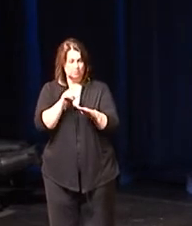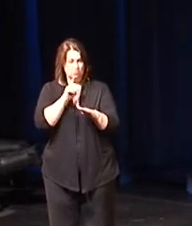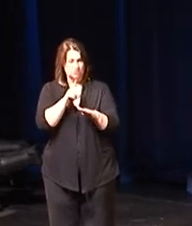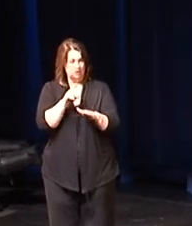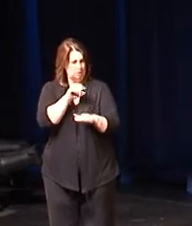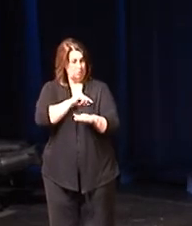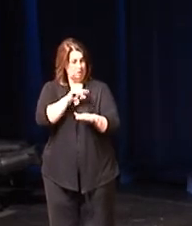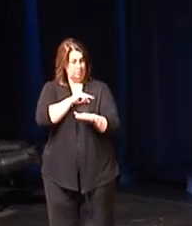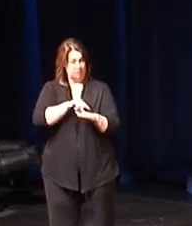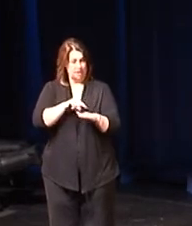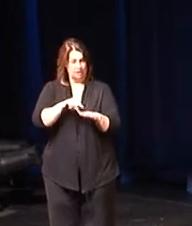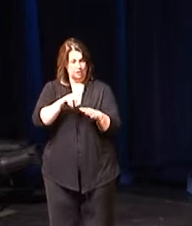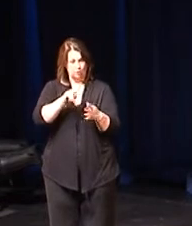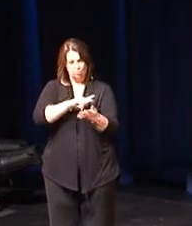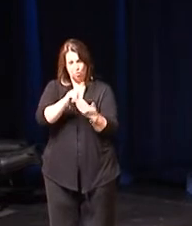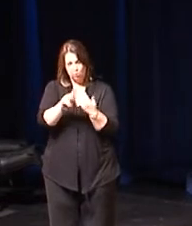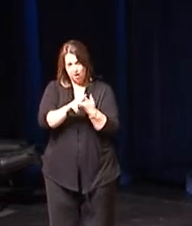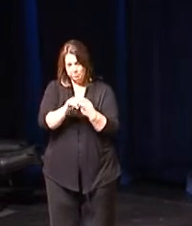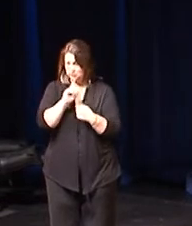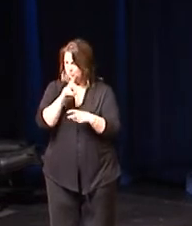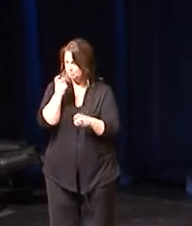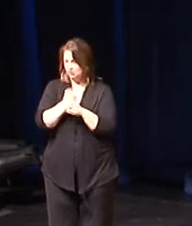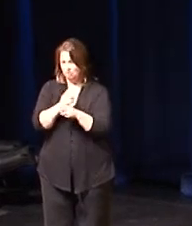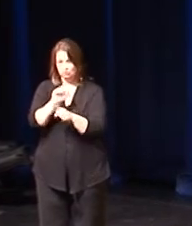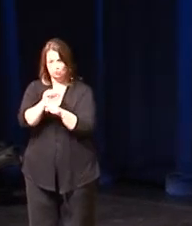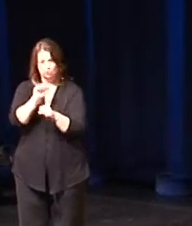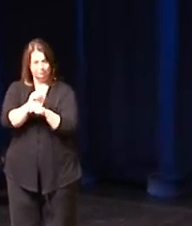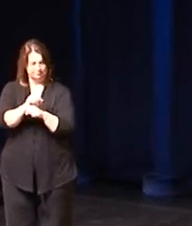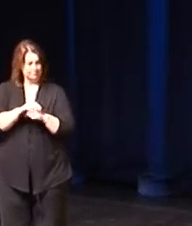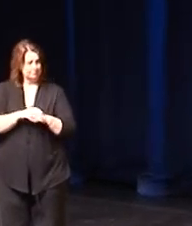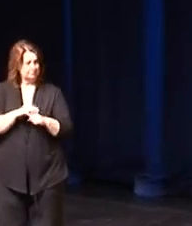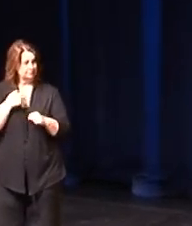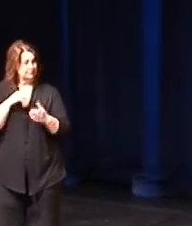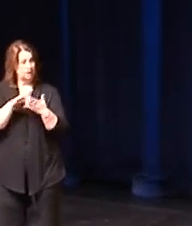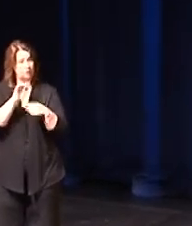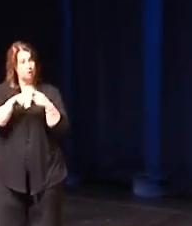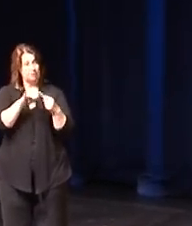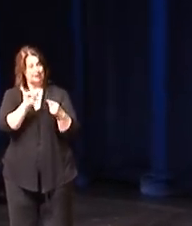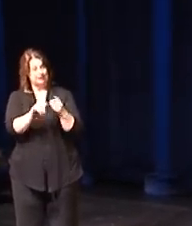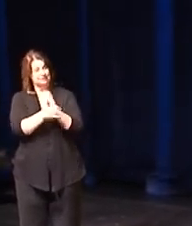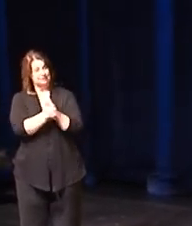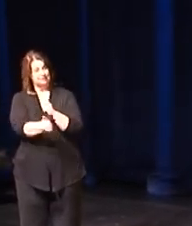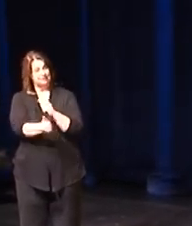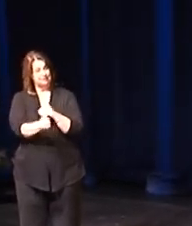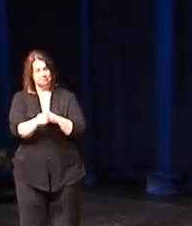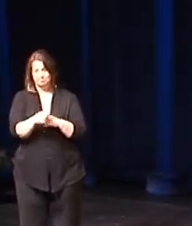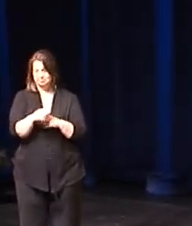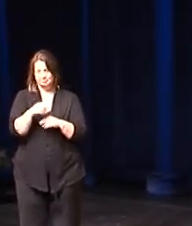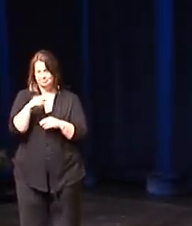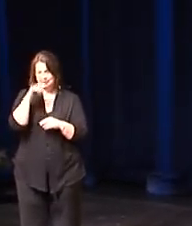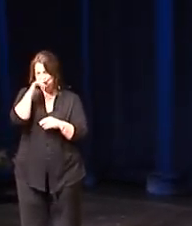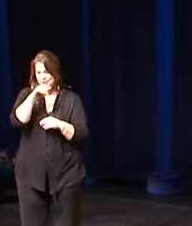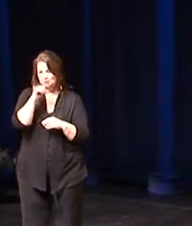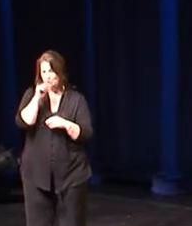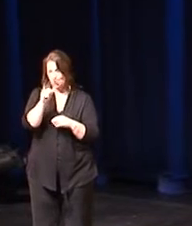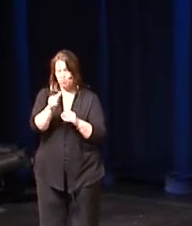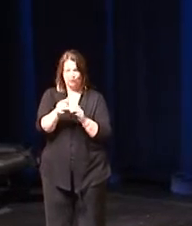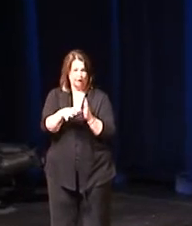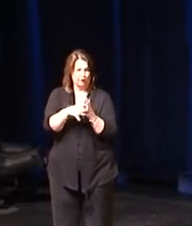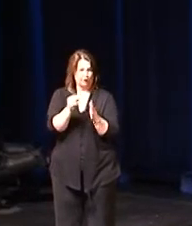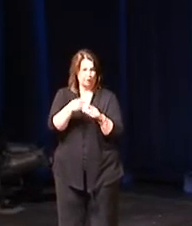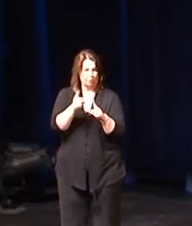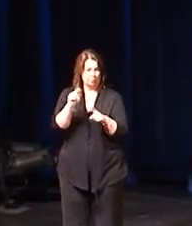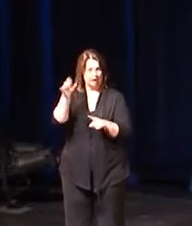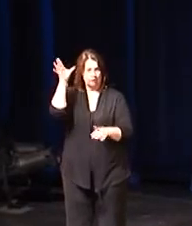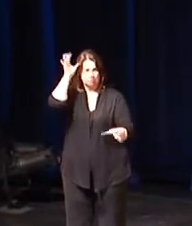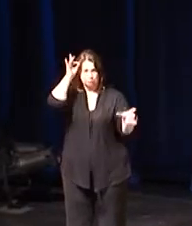that's hard work. And the thing I've learned about those kind of skills, kids don't learn it by osmosis. So this is where my science teacher